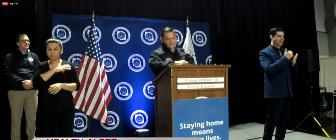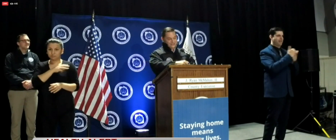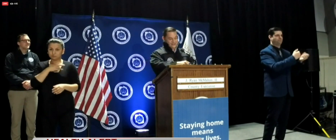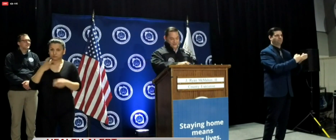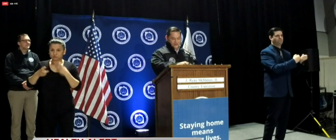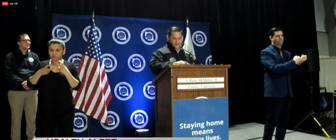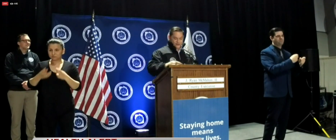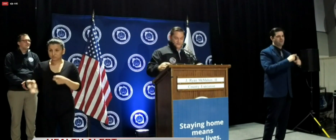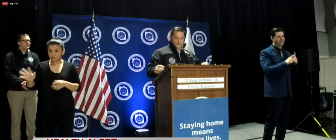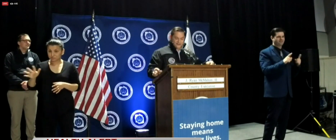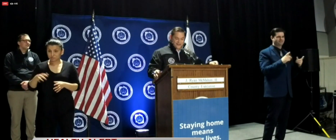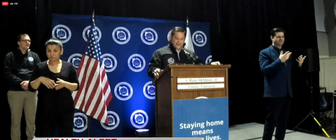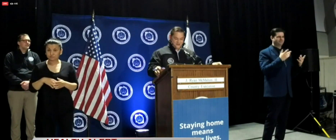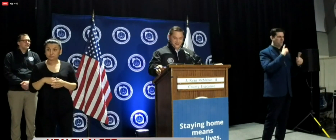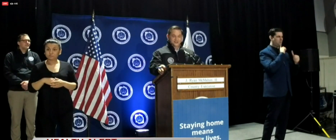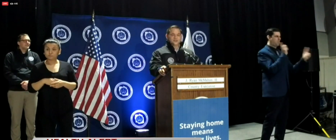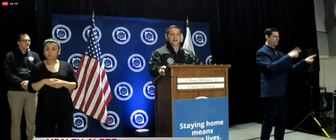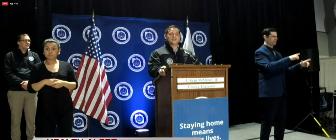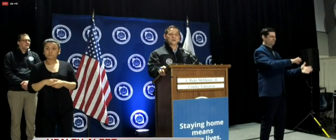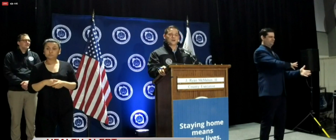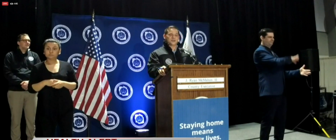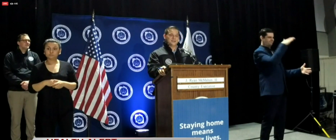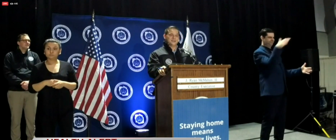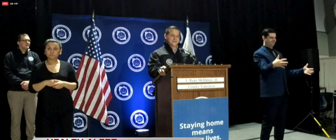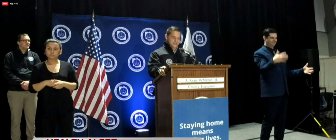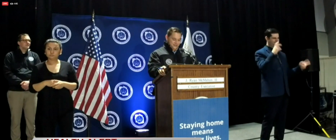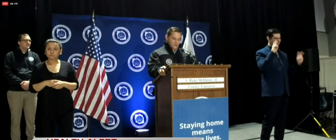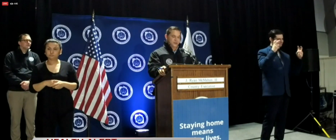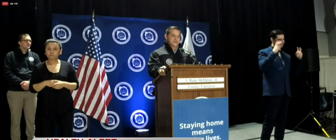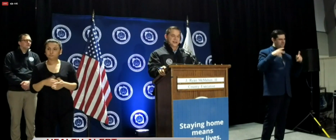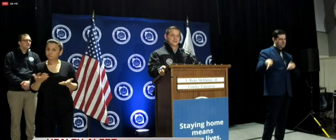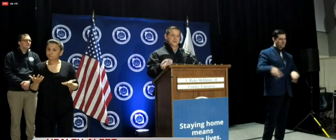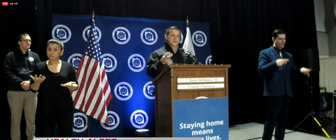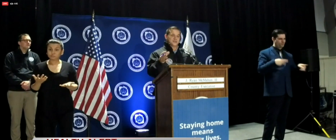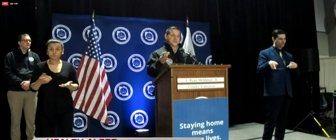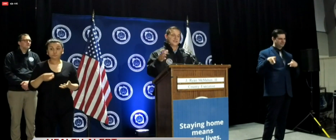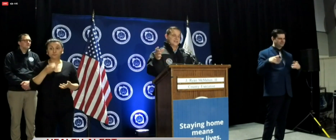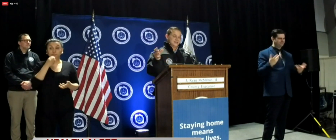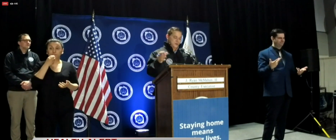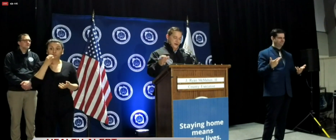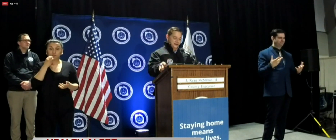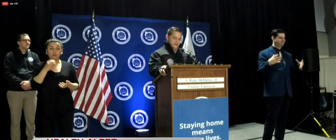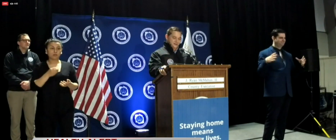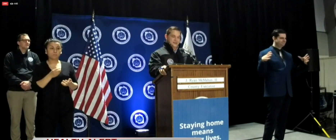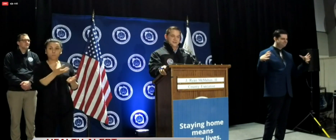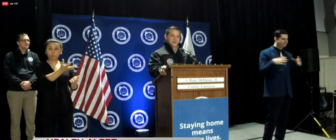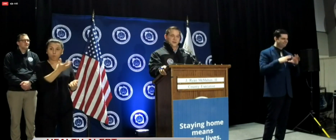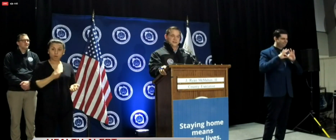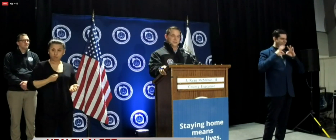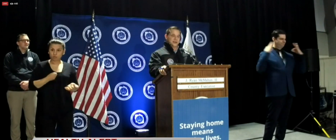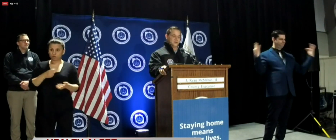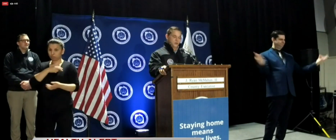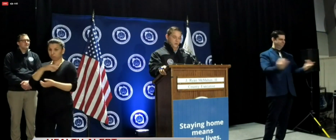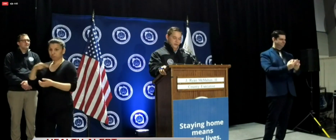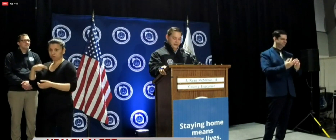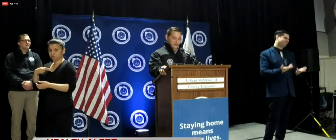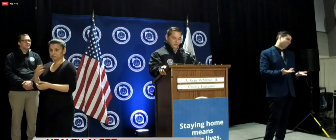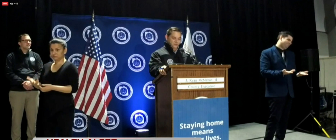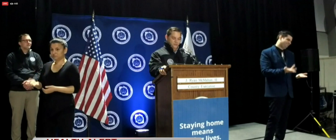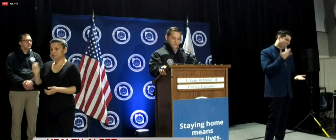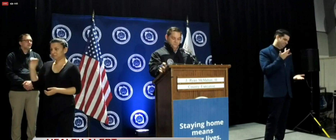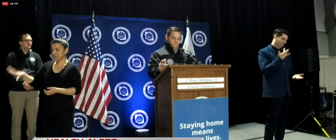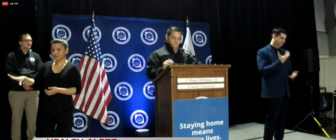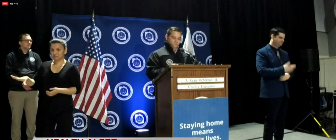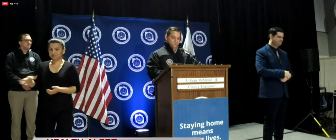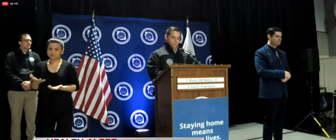hospitals. Listen, if they certainly reassess their decision and they still want to donate some of that food, we can help